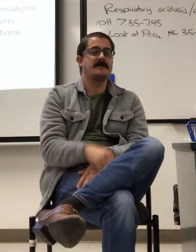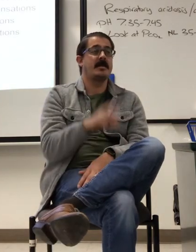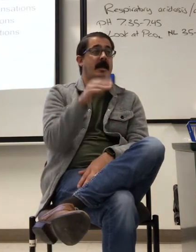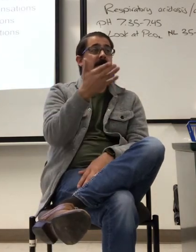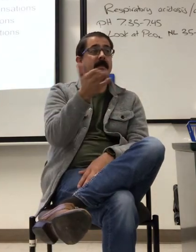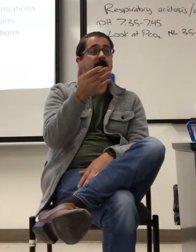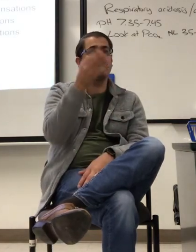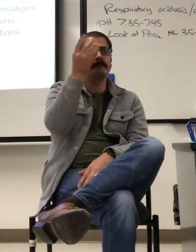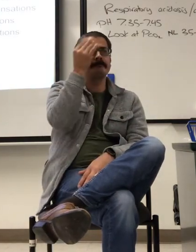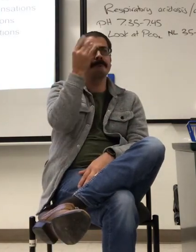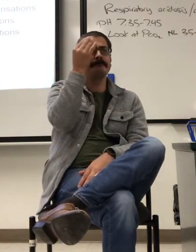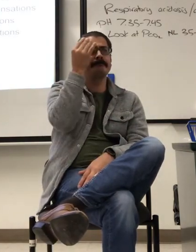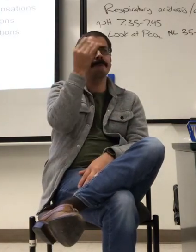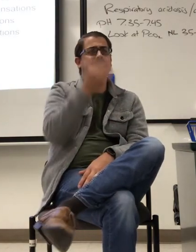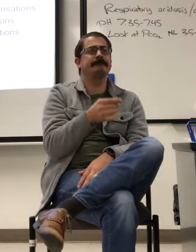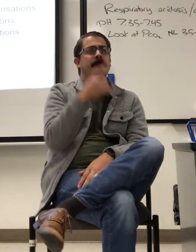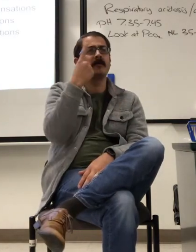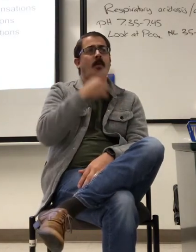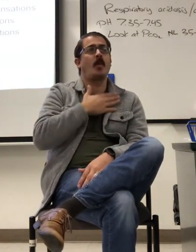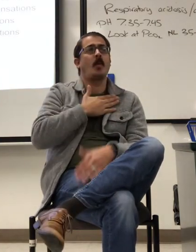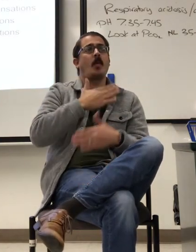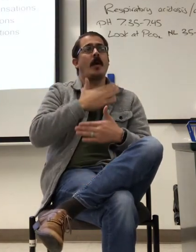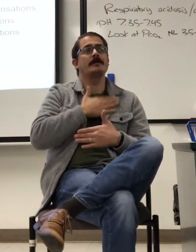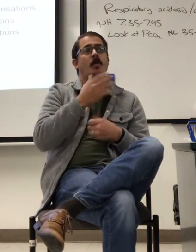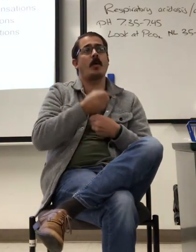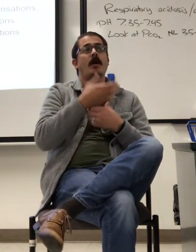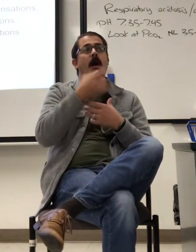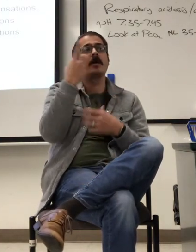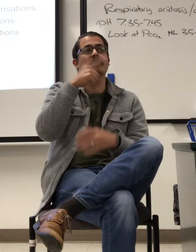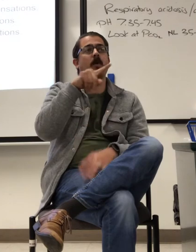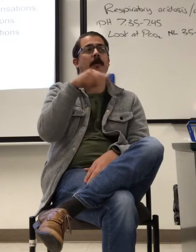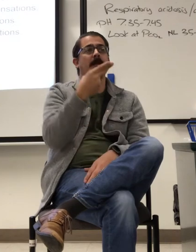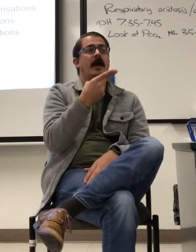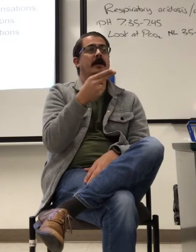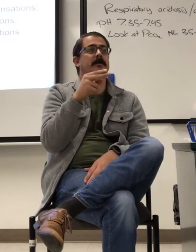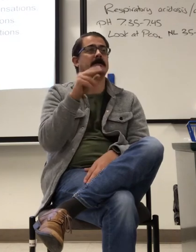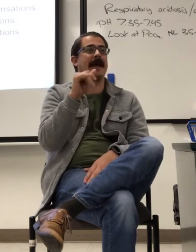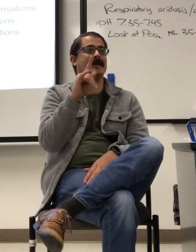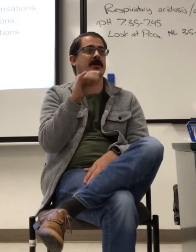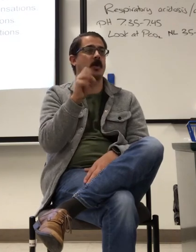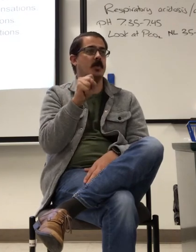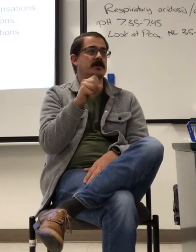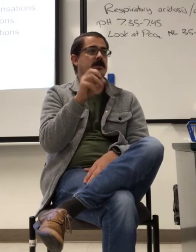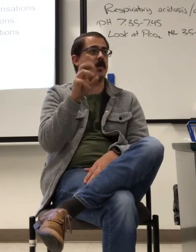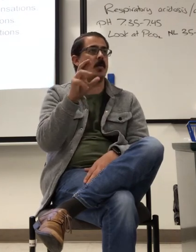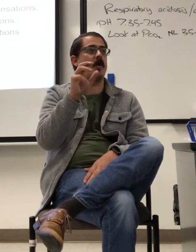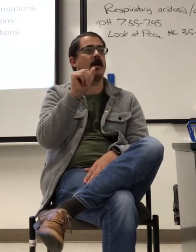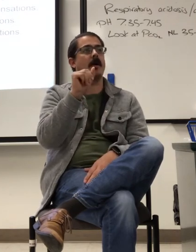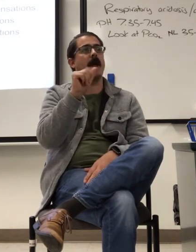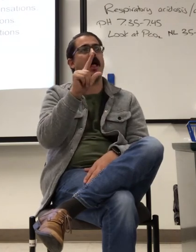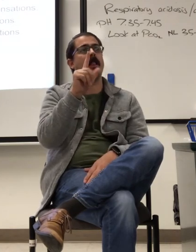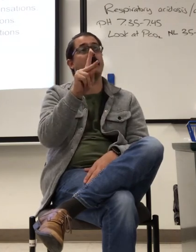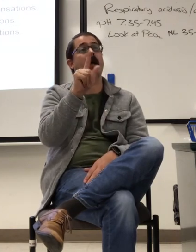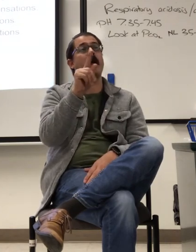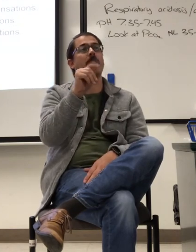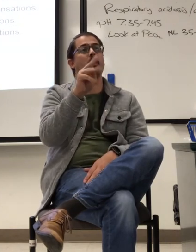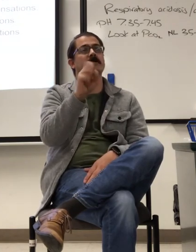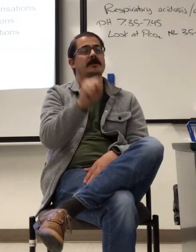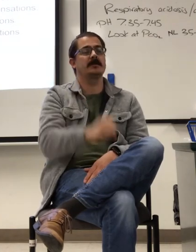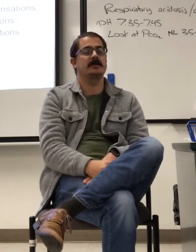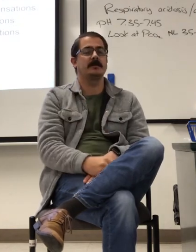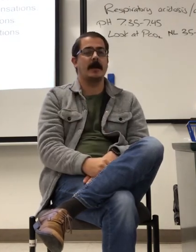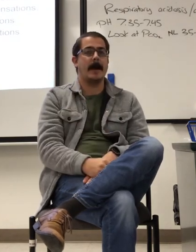thing to consider for respiratory causes of acidosis or alkalosis. And so, for